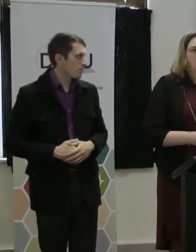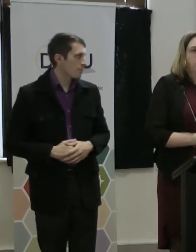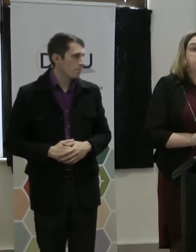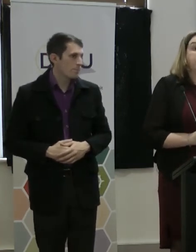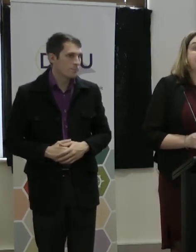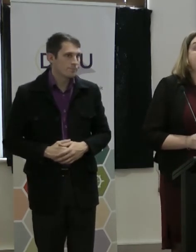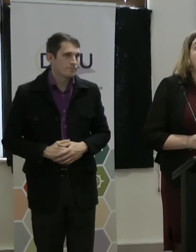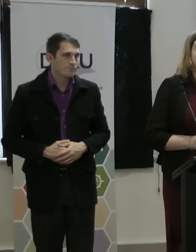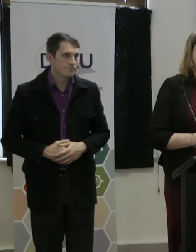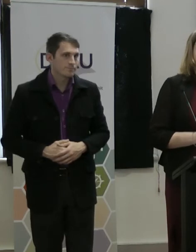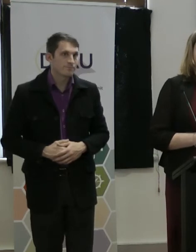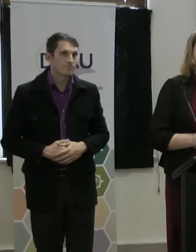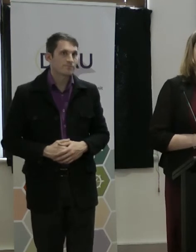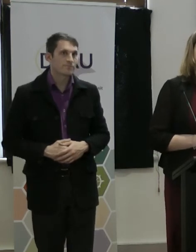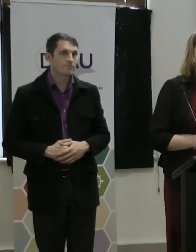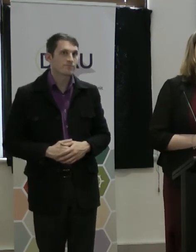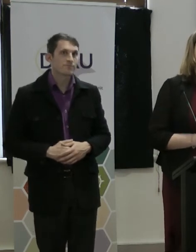So,